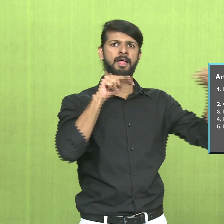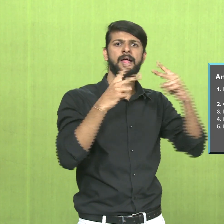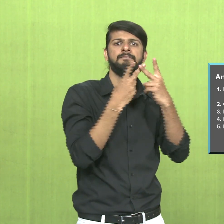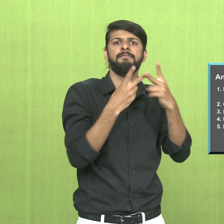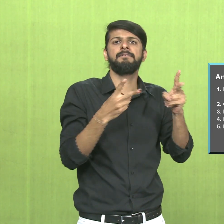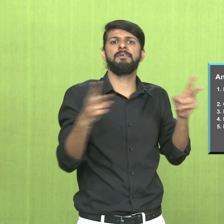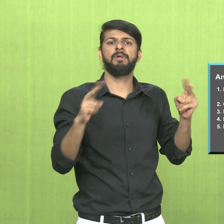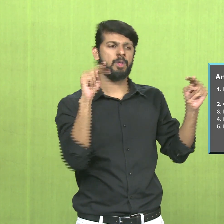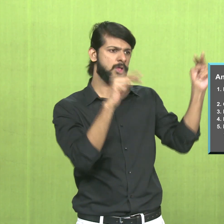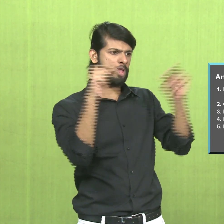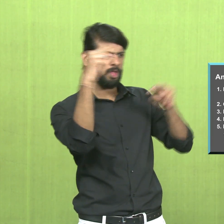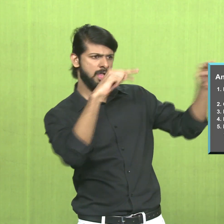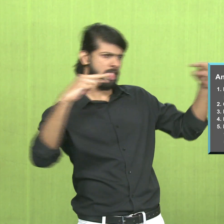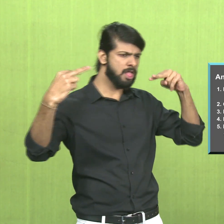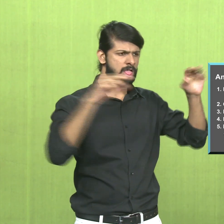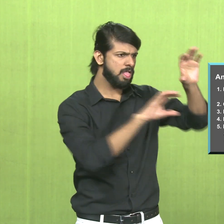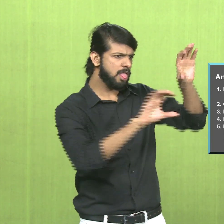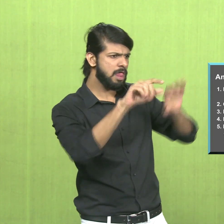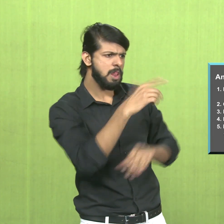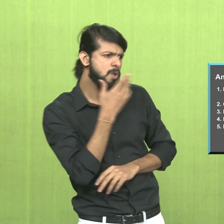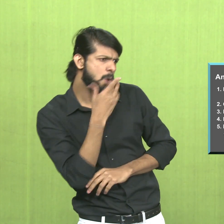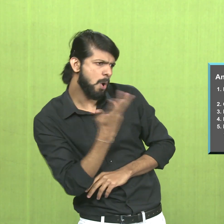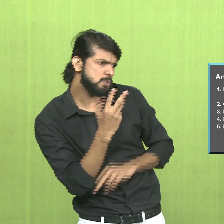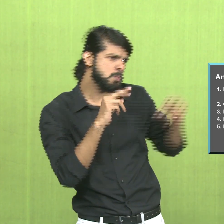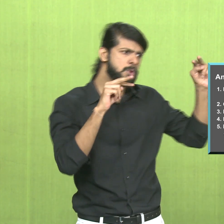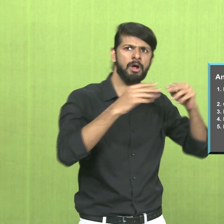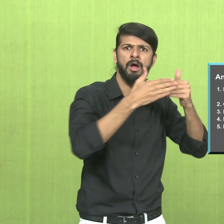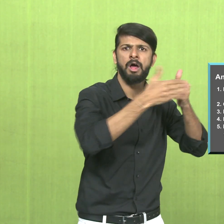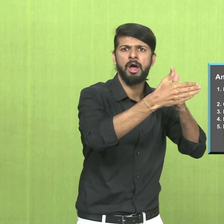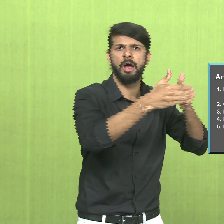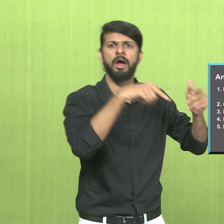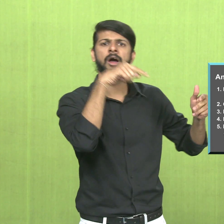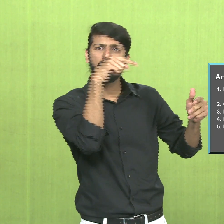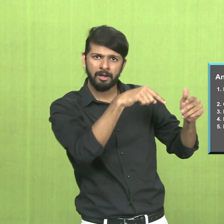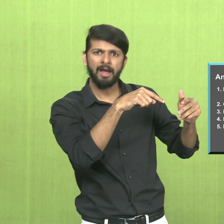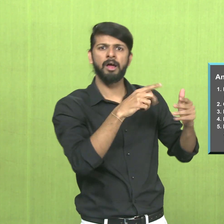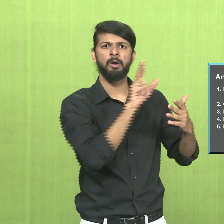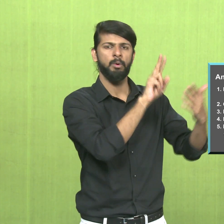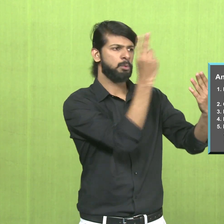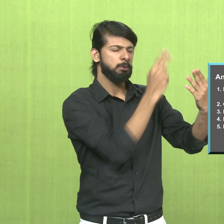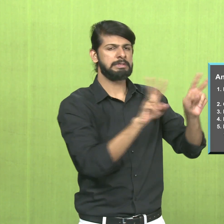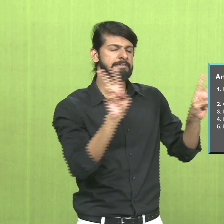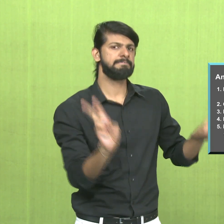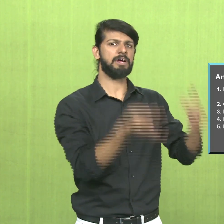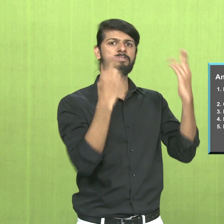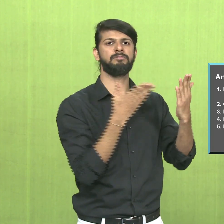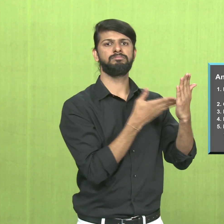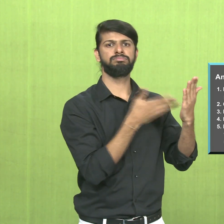reassembles the subject and depicts multitude of viewpoints to represent the subject in a greater